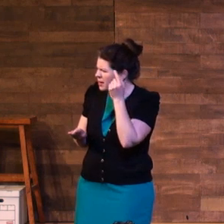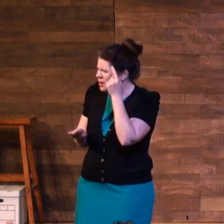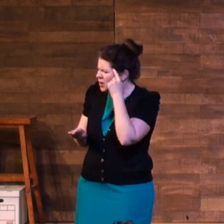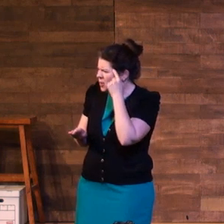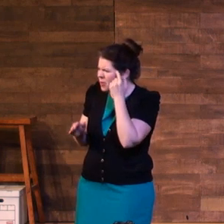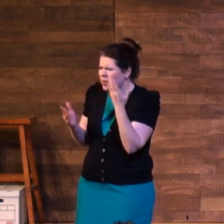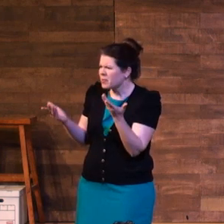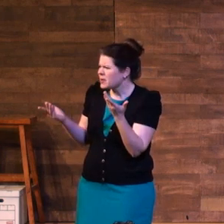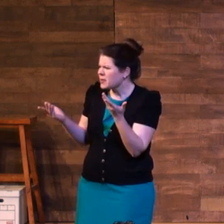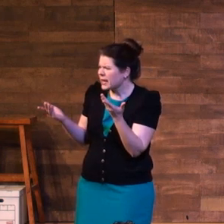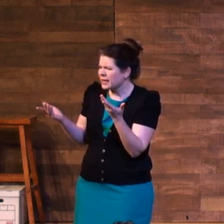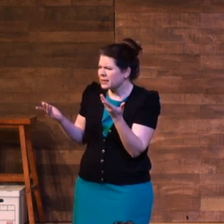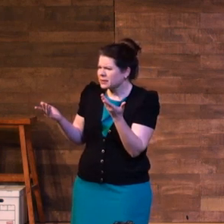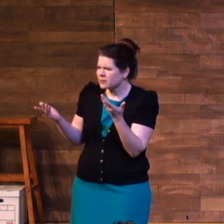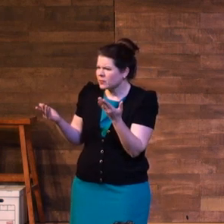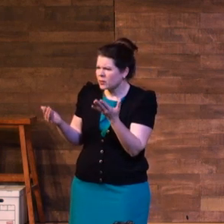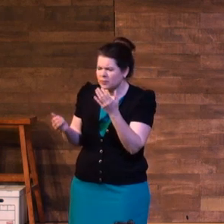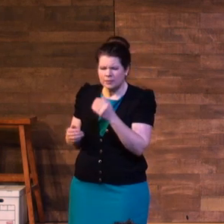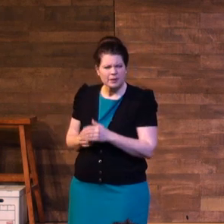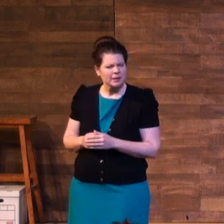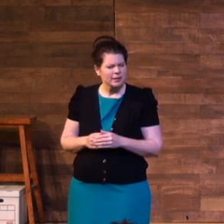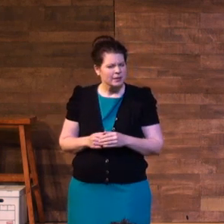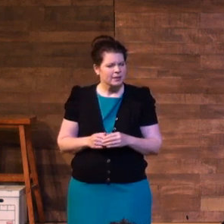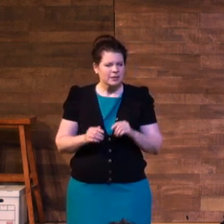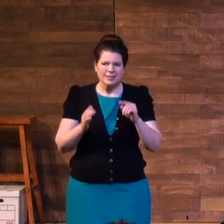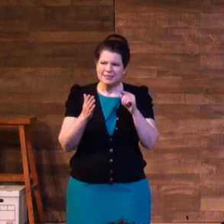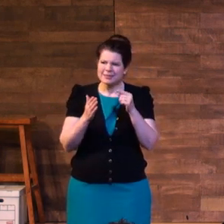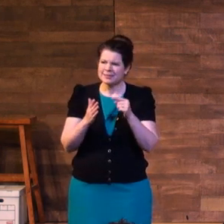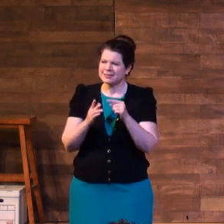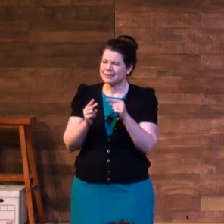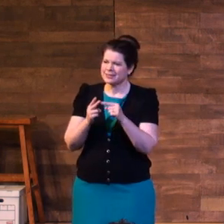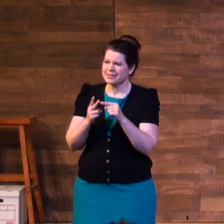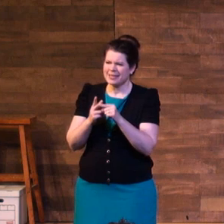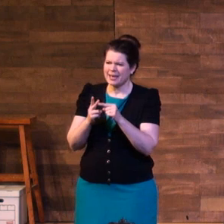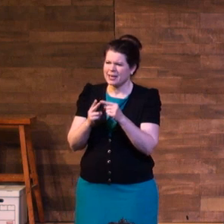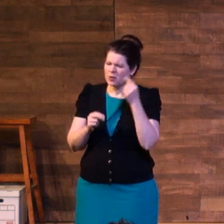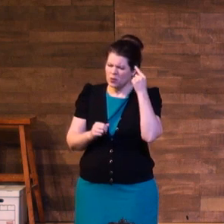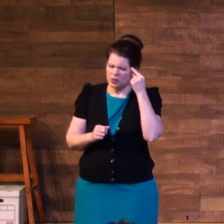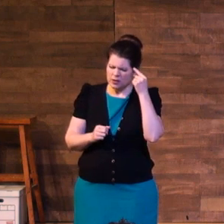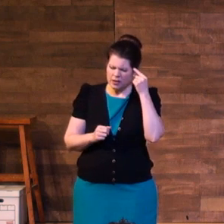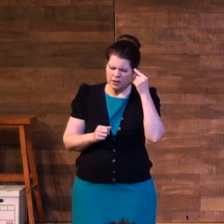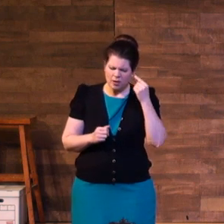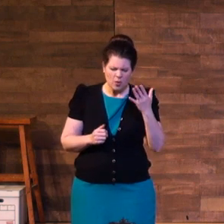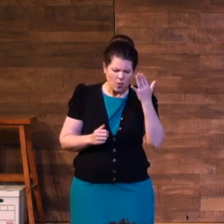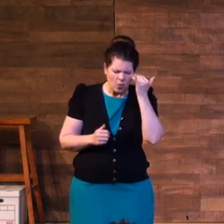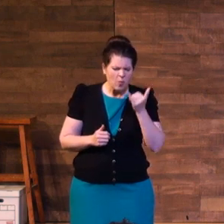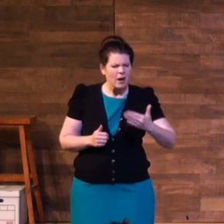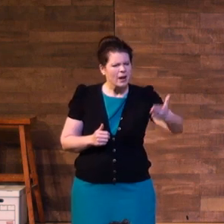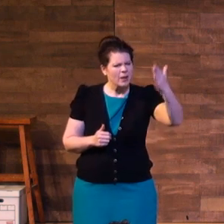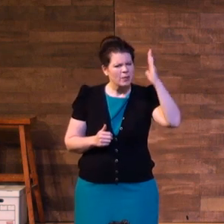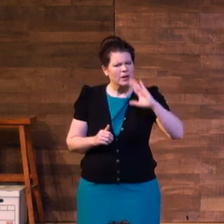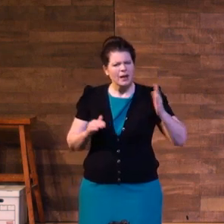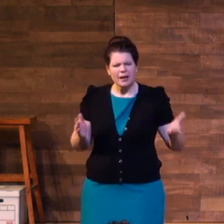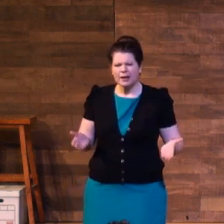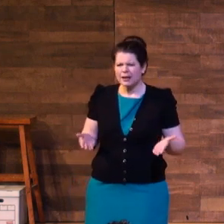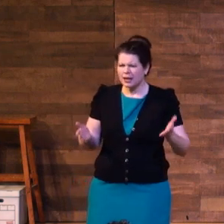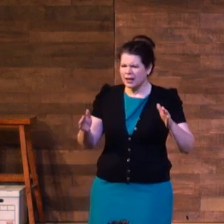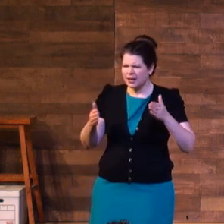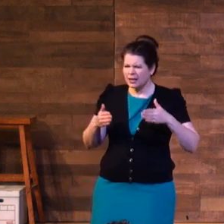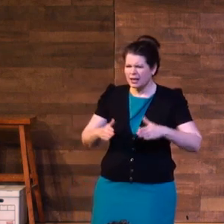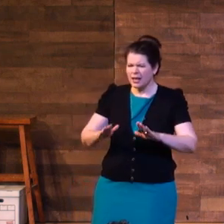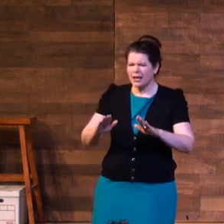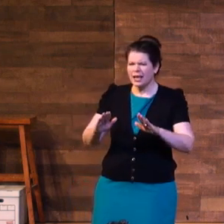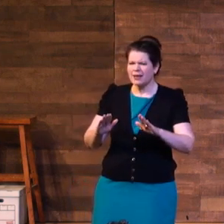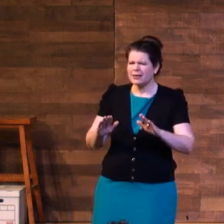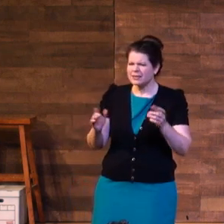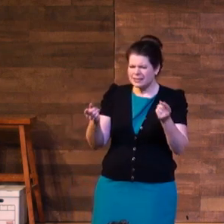this to happen? I mean, yes, this is Jephthah's fault, but God can do something about this. You see, one of the reasons that God wanted